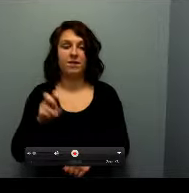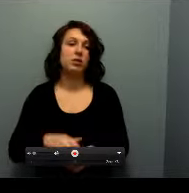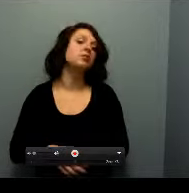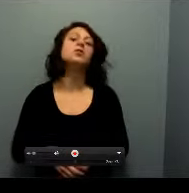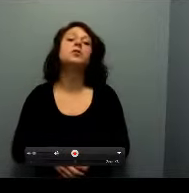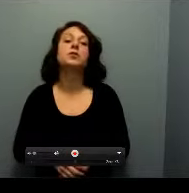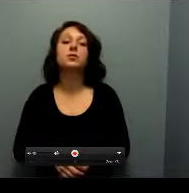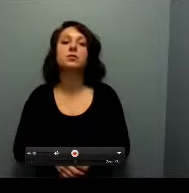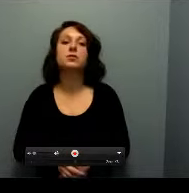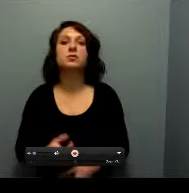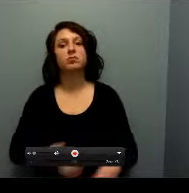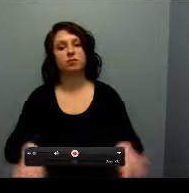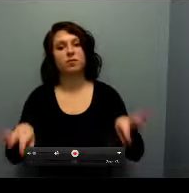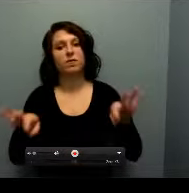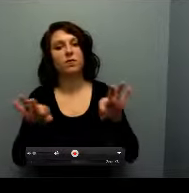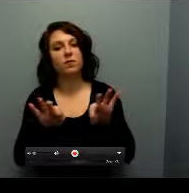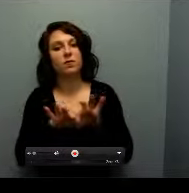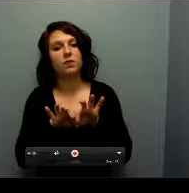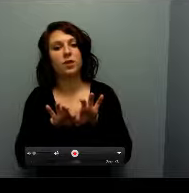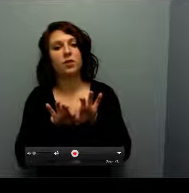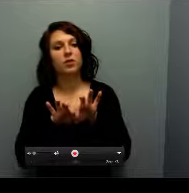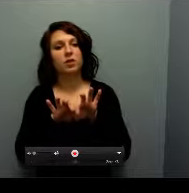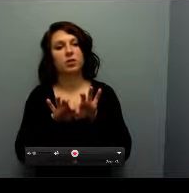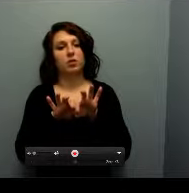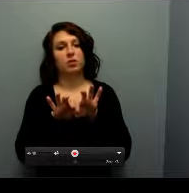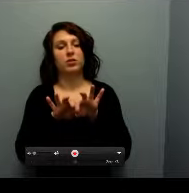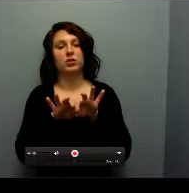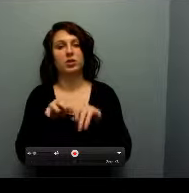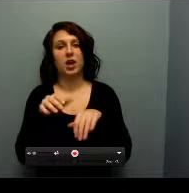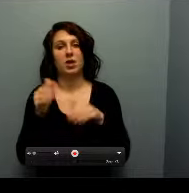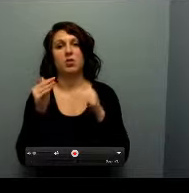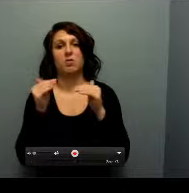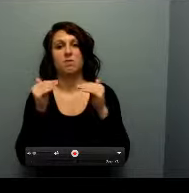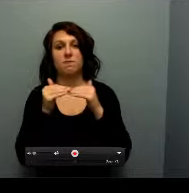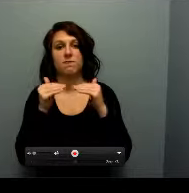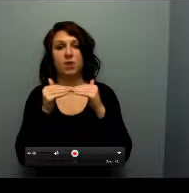that you include fairness in this process.